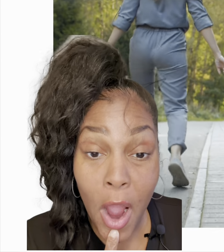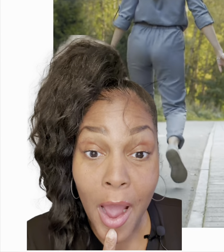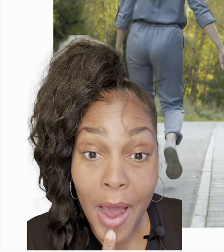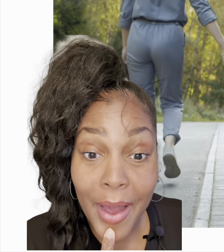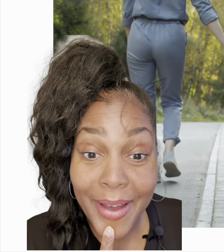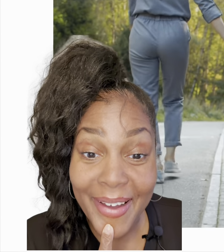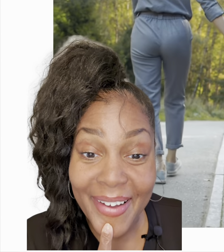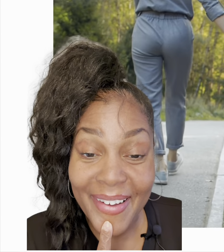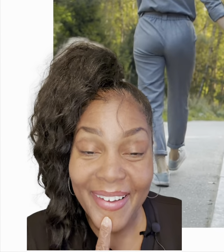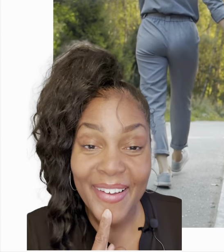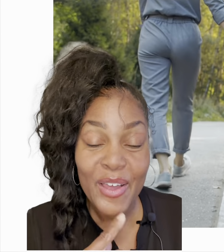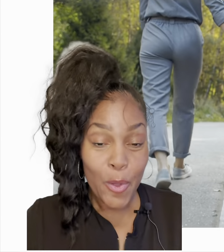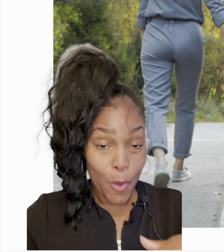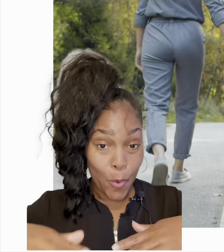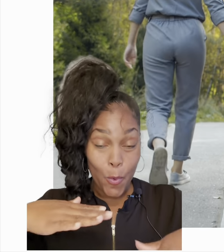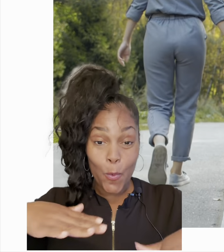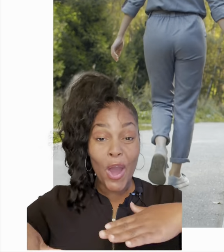Walk.